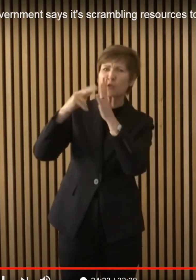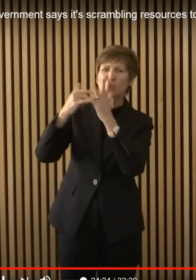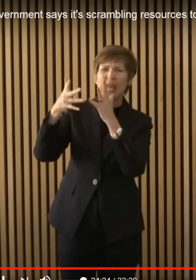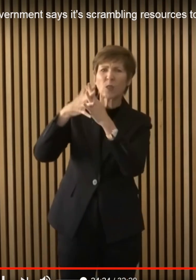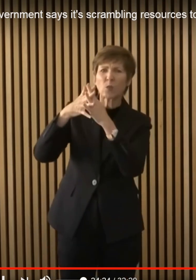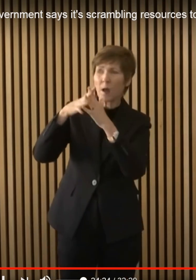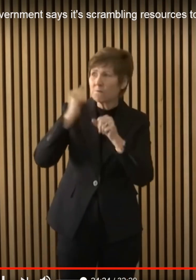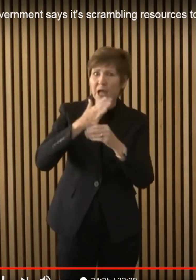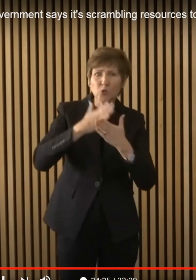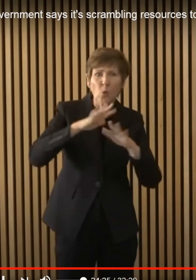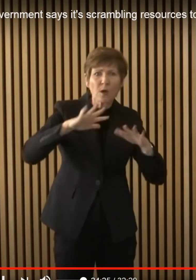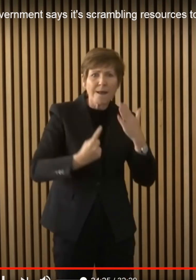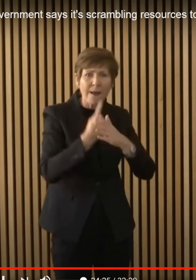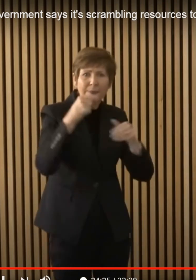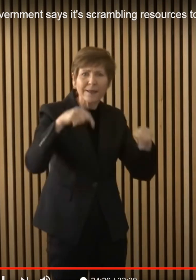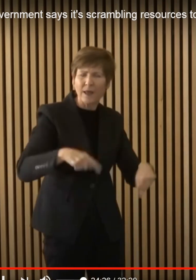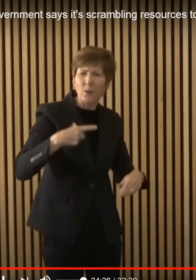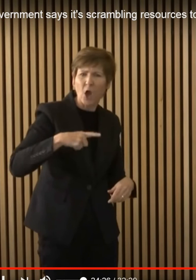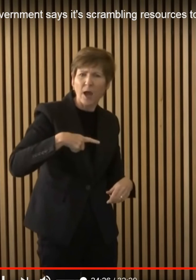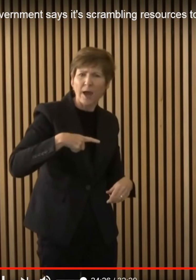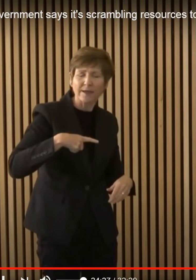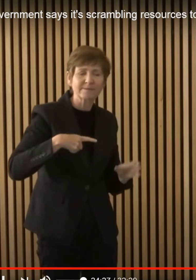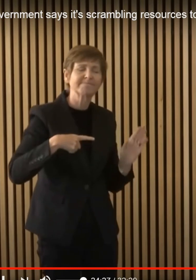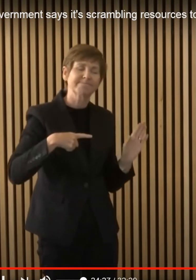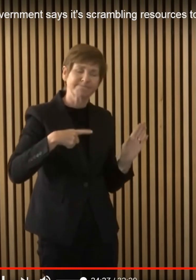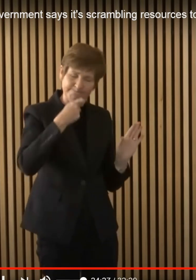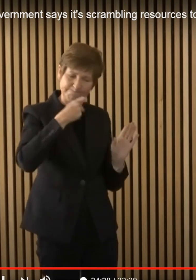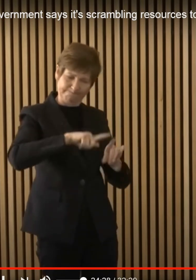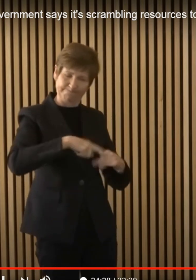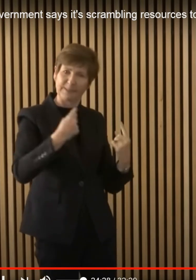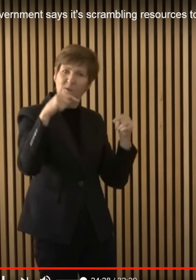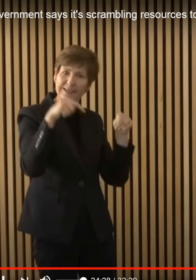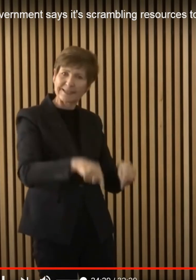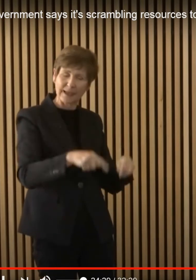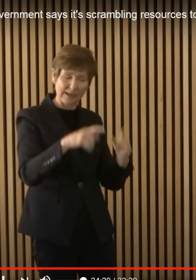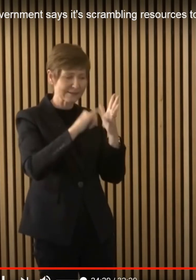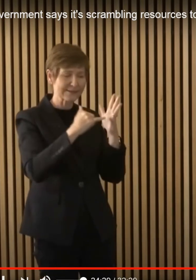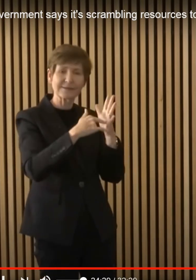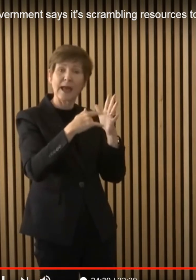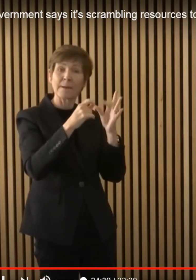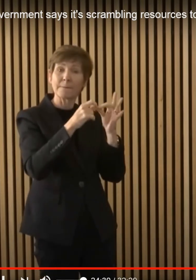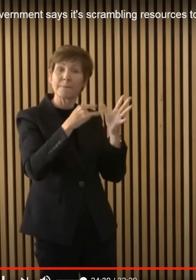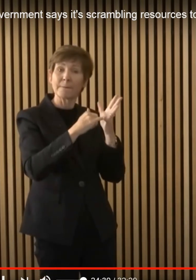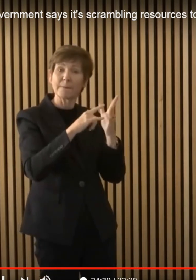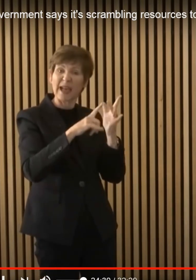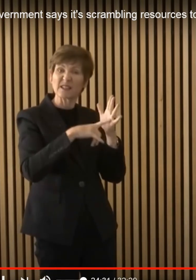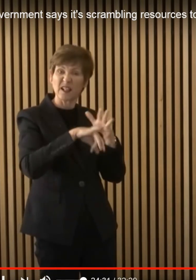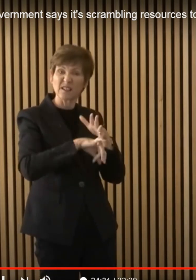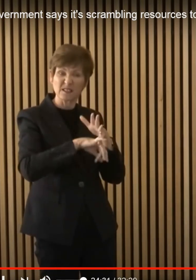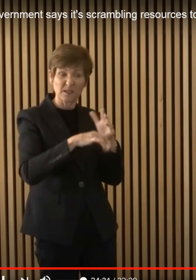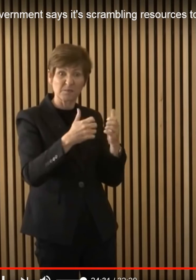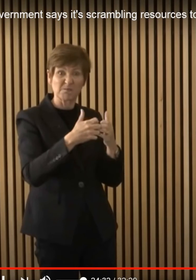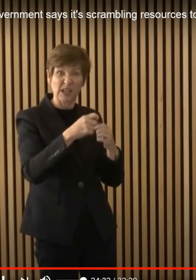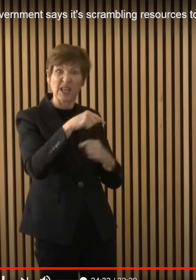St Basil's, of course, was there had to be the complete replacement of the workforce. And that's an enormous